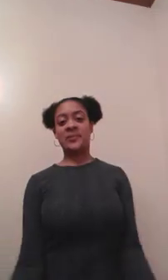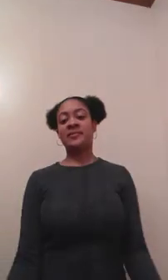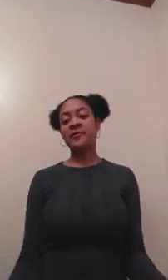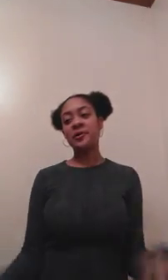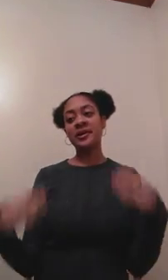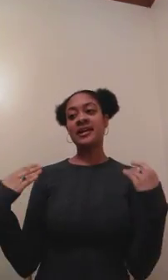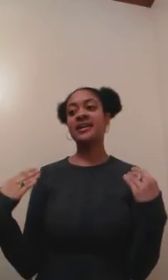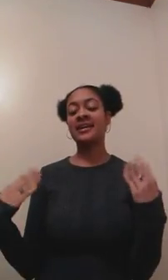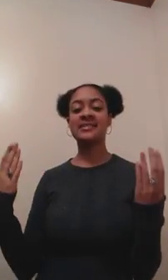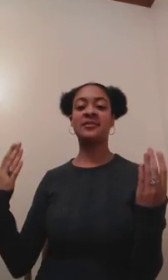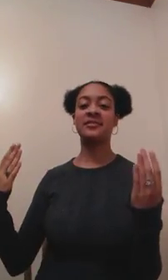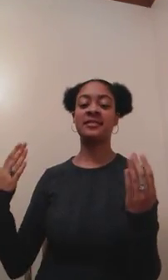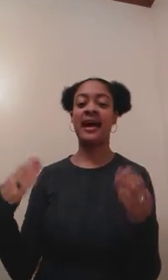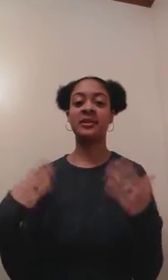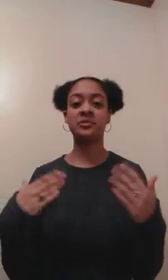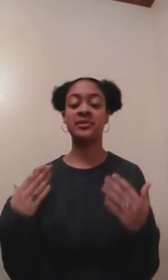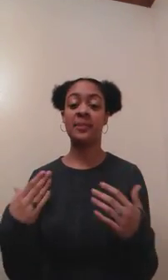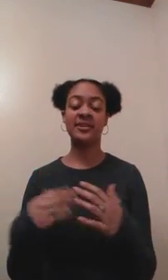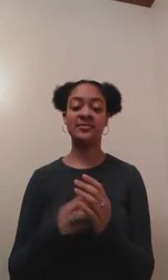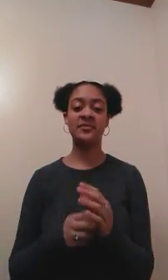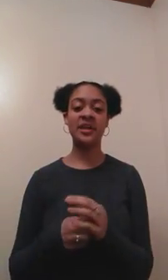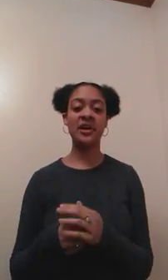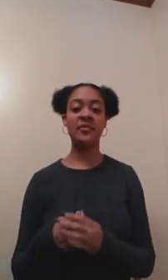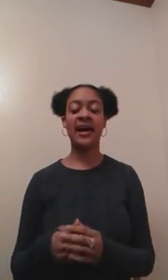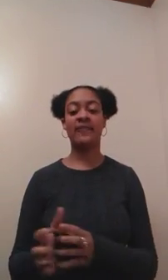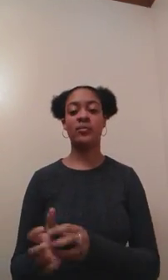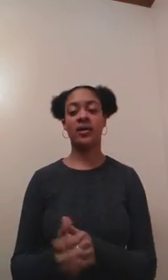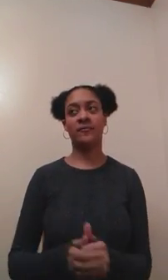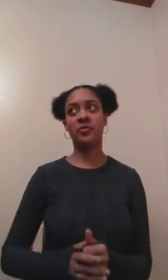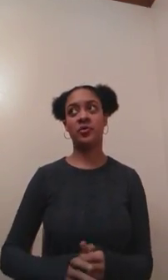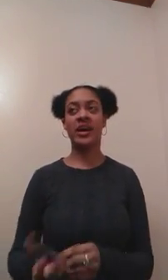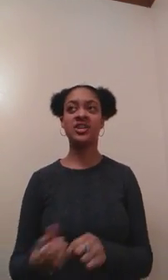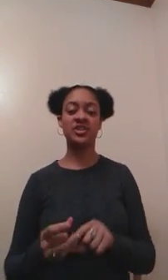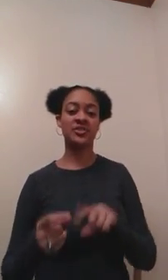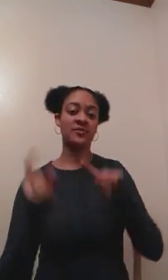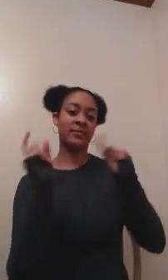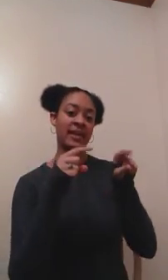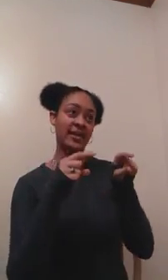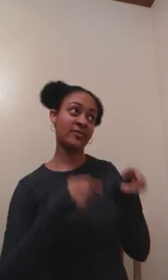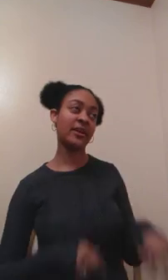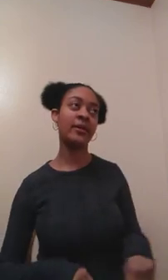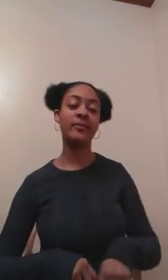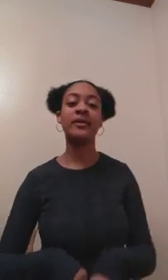So before I start the actual topic of this video, I have to make a few corrections from my last video.